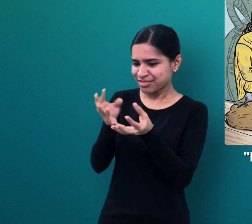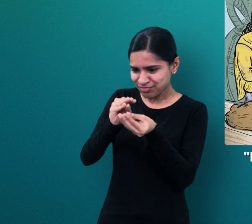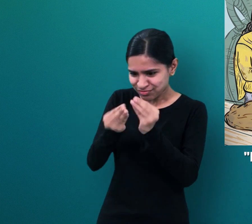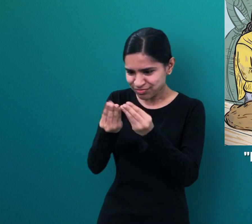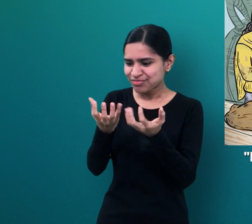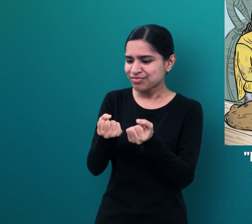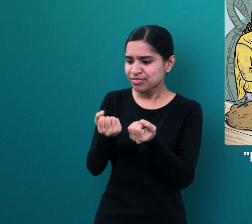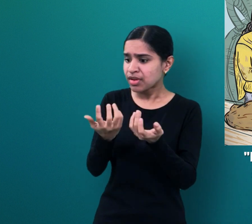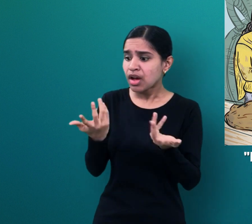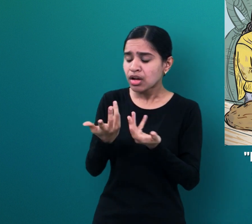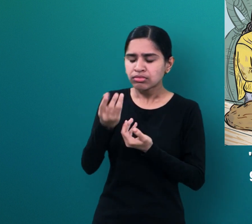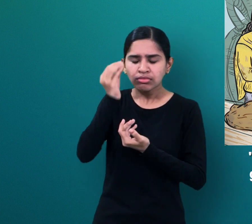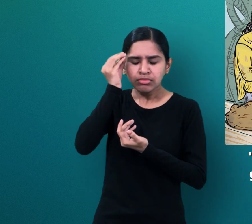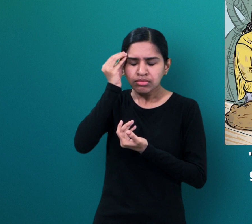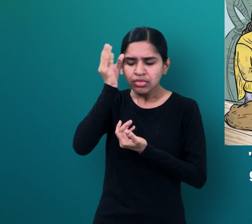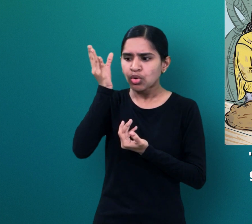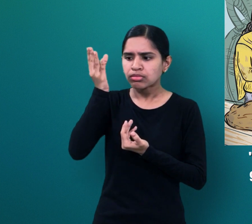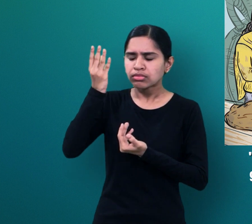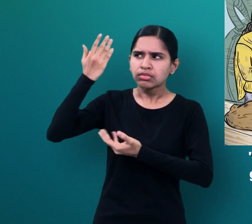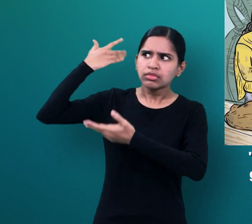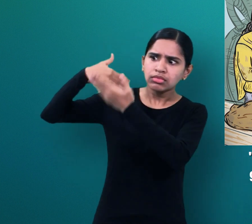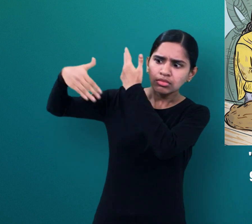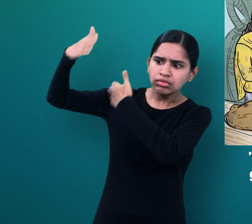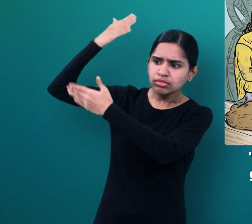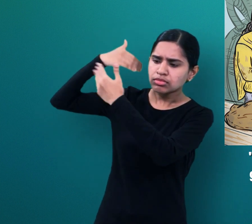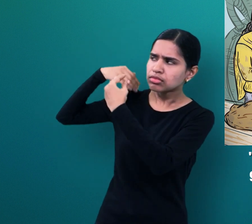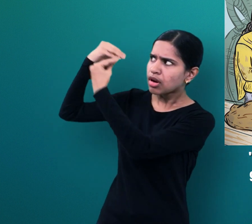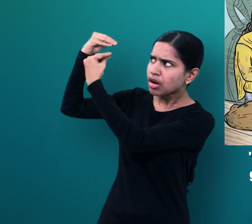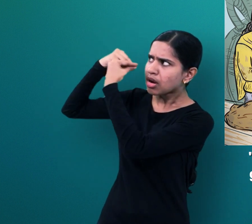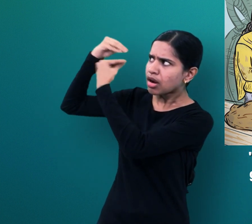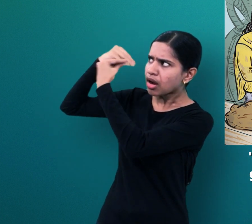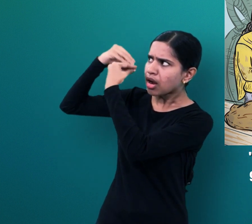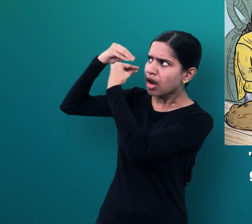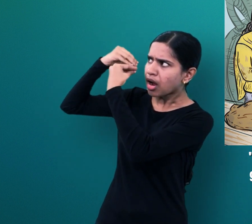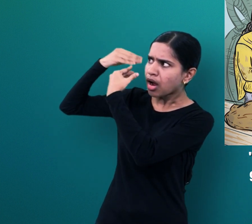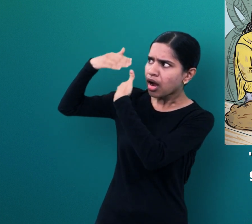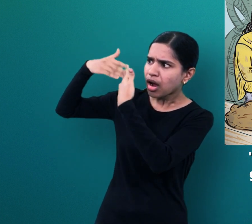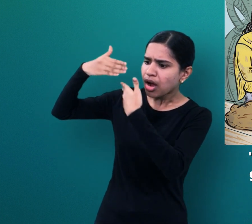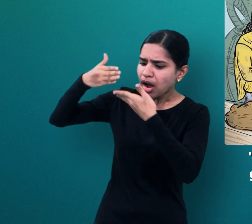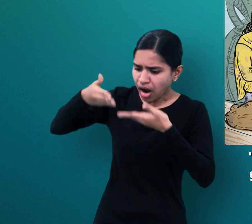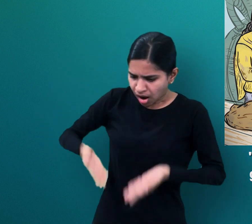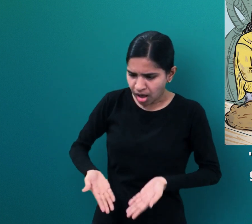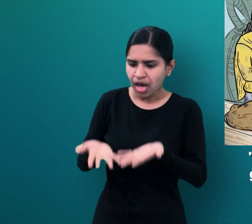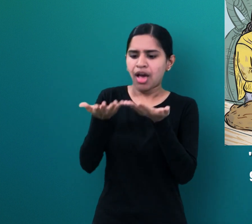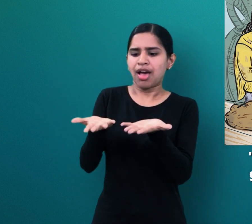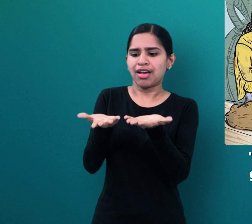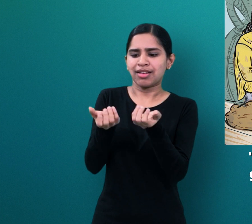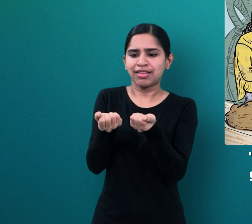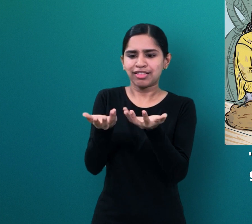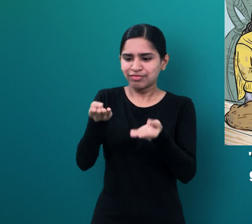hands. "These hands hold the knowledge of your great, great, great Ambi,